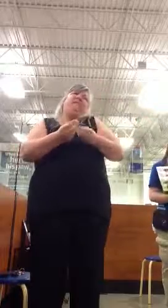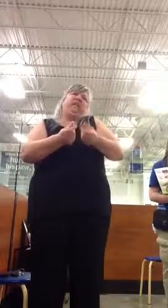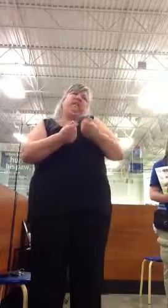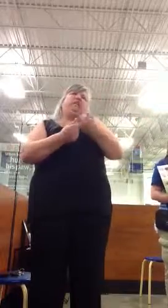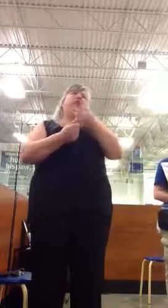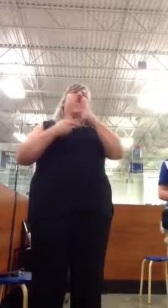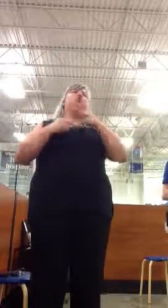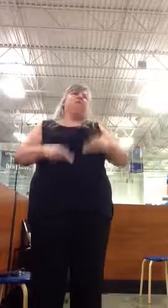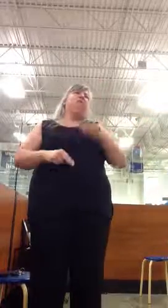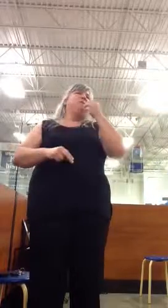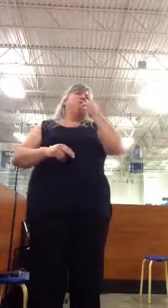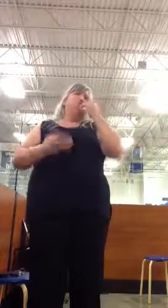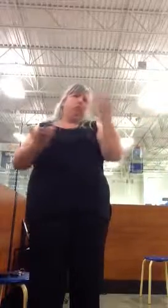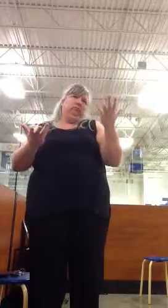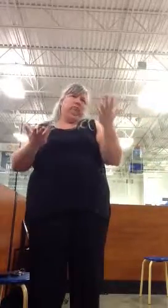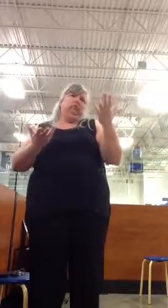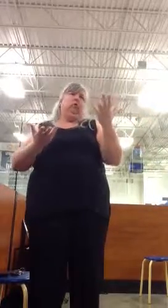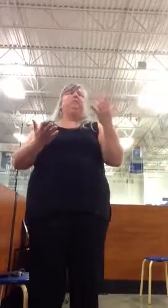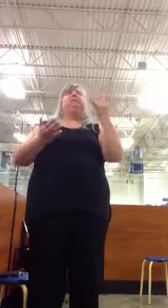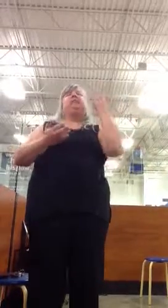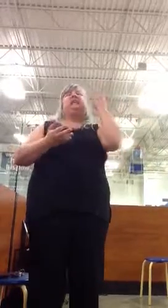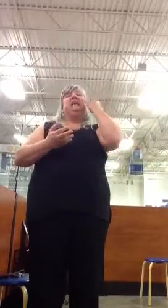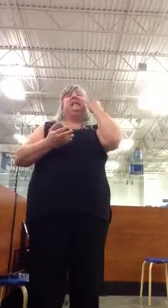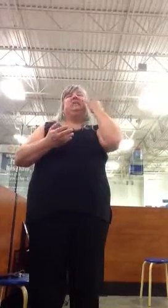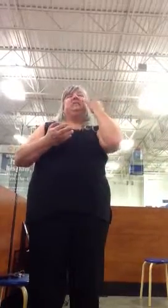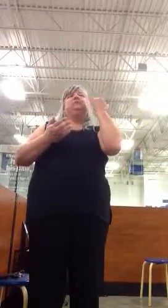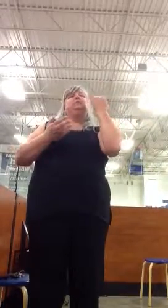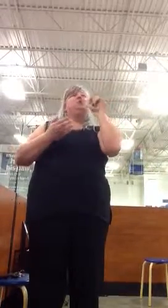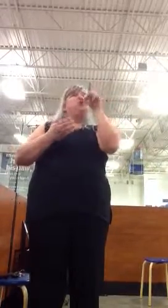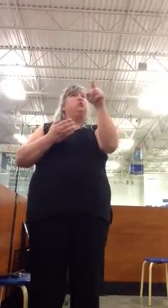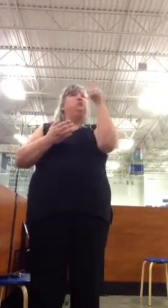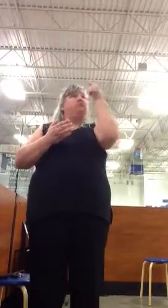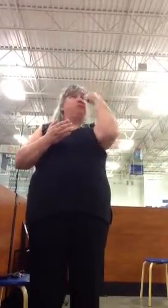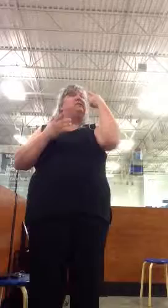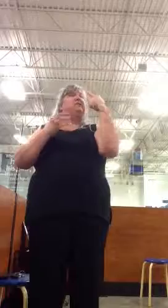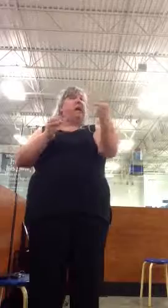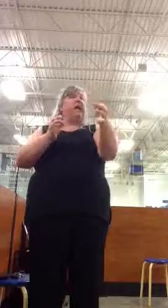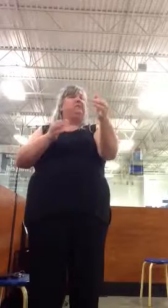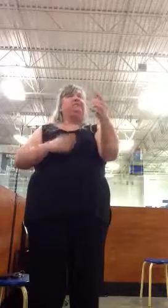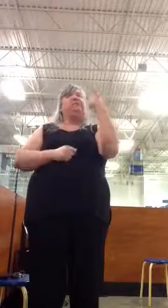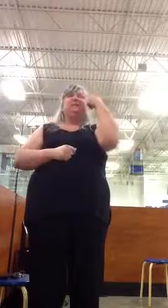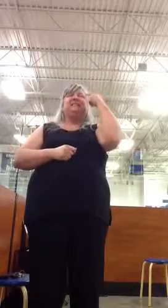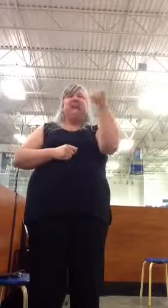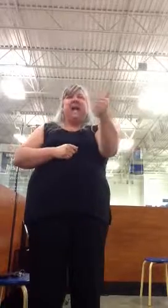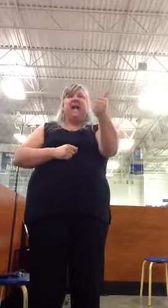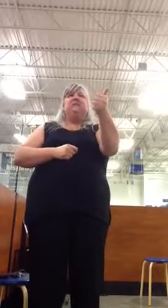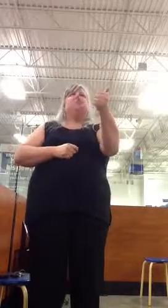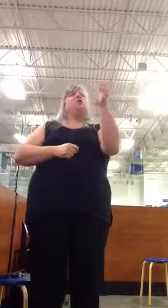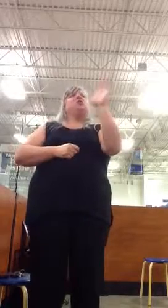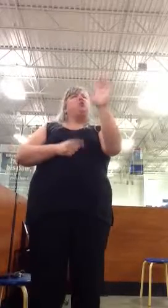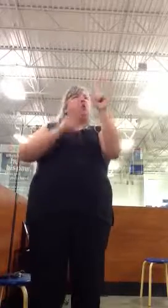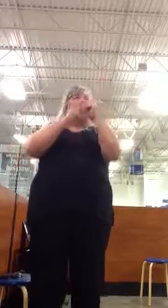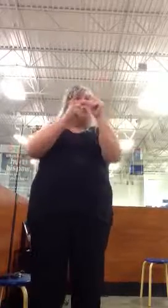So, whatever rules and words and signals you use for your dog, everybody that working with your dog has to use